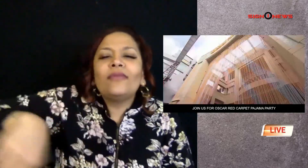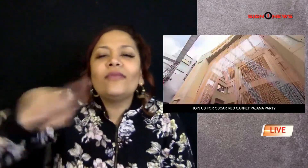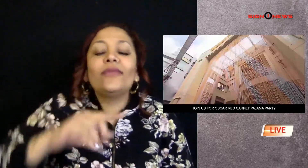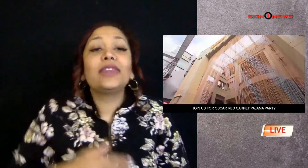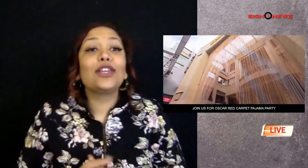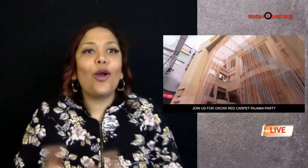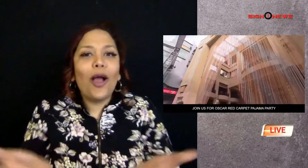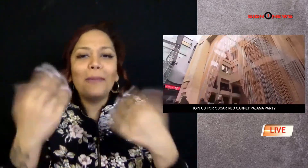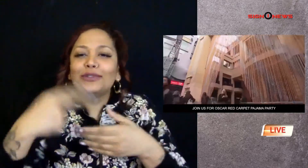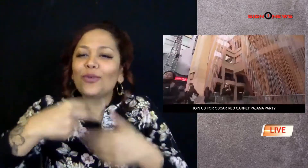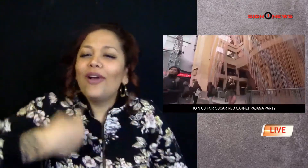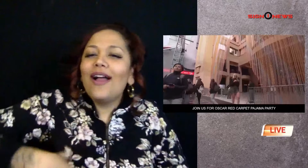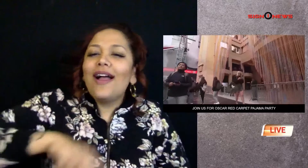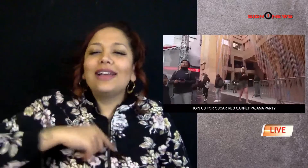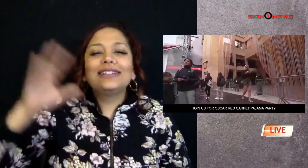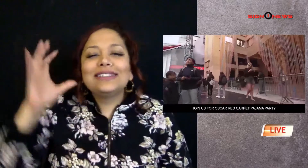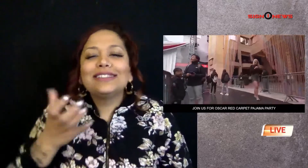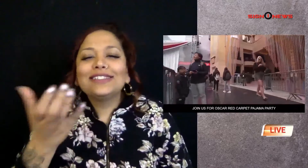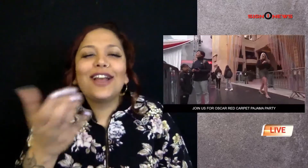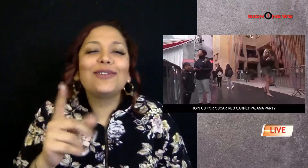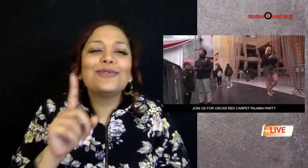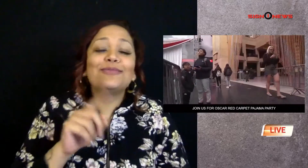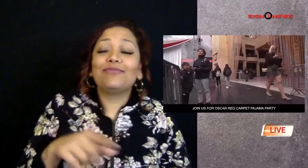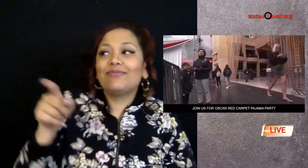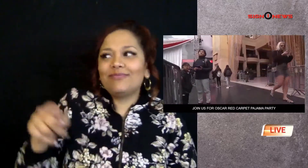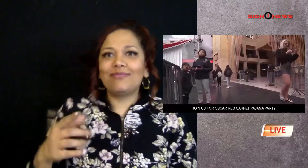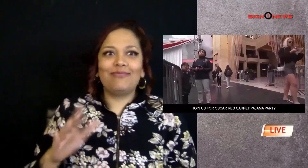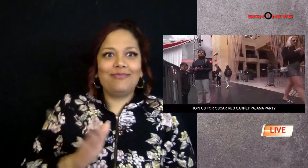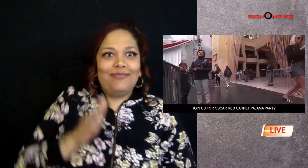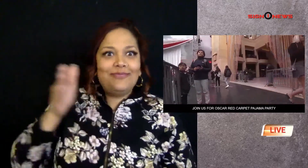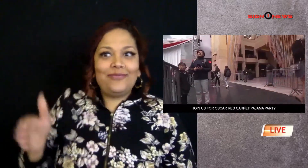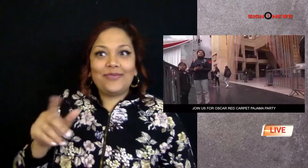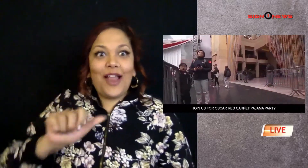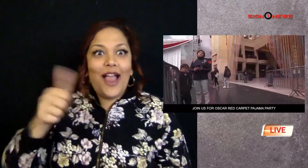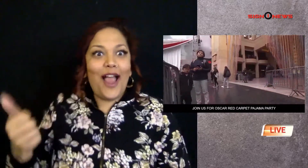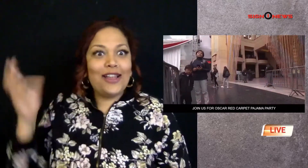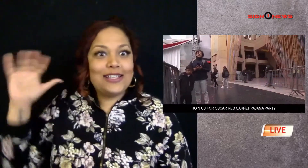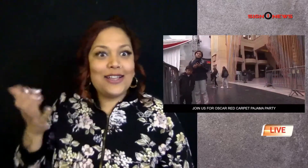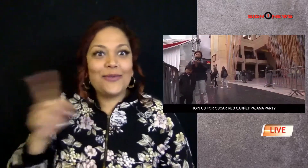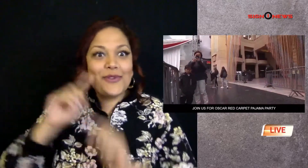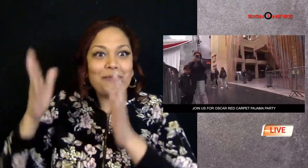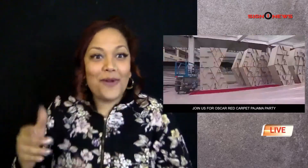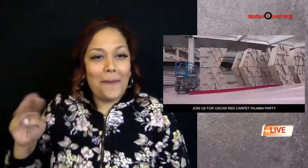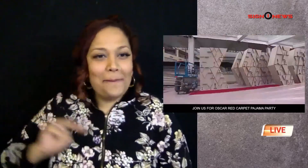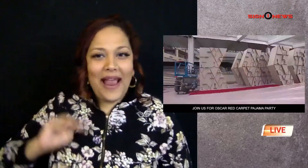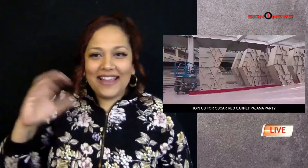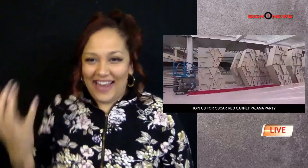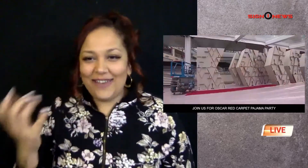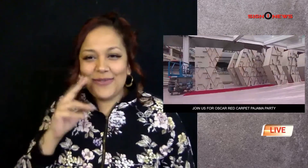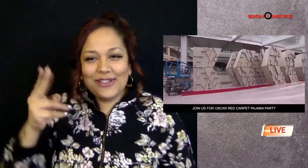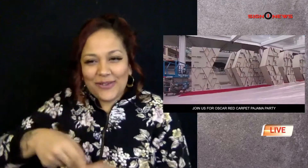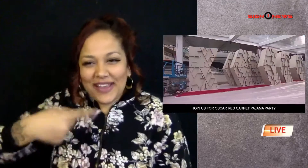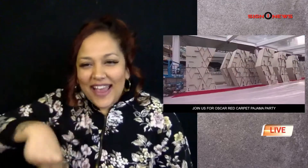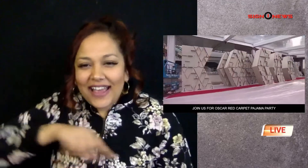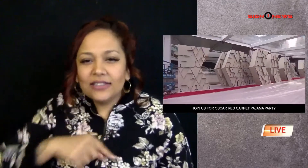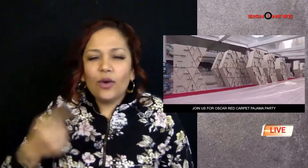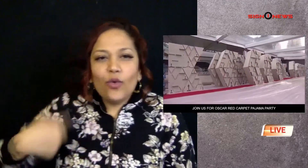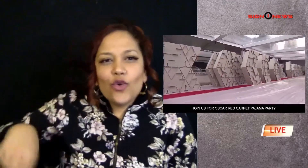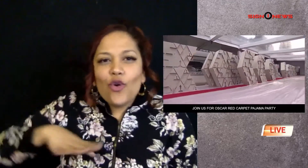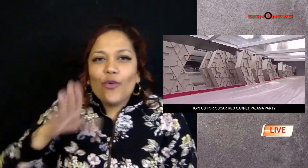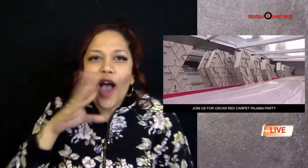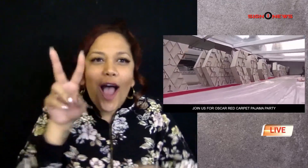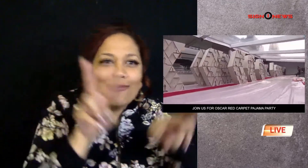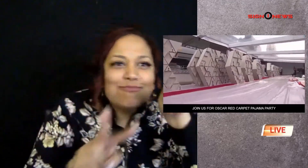It will stream live on all of our platforms. Join me and my Sign1News co-anchor, Martha